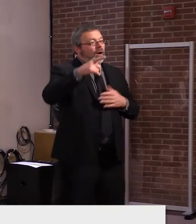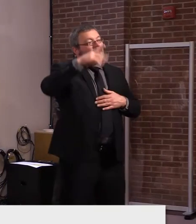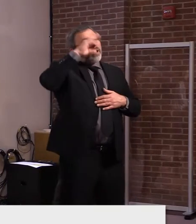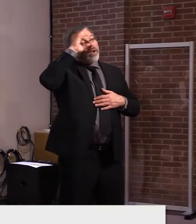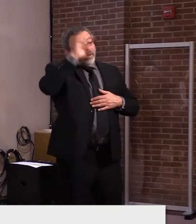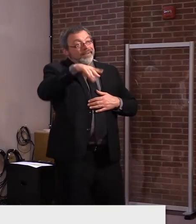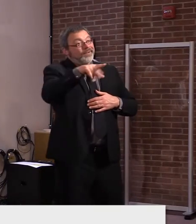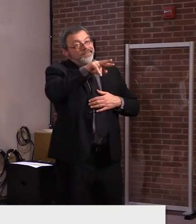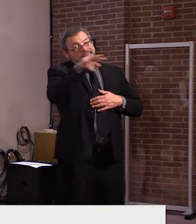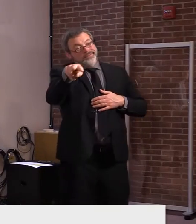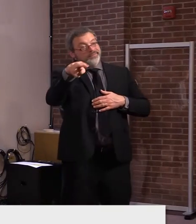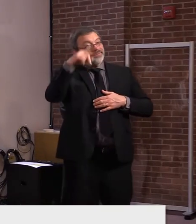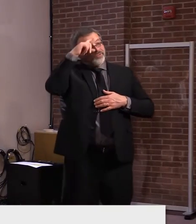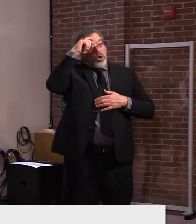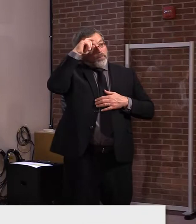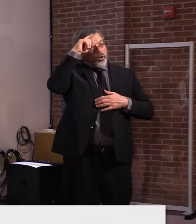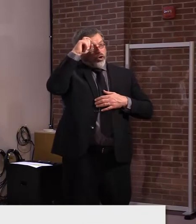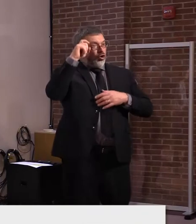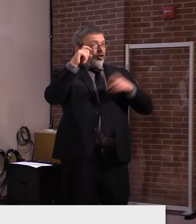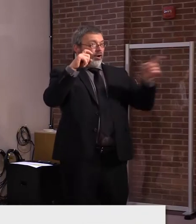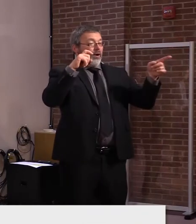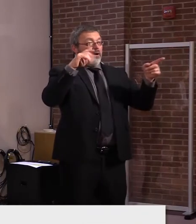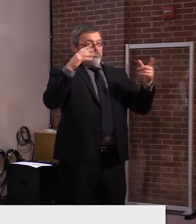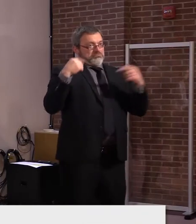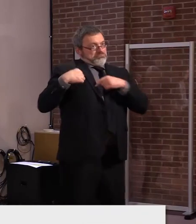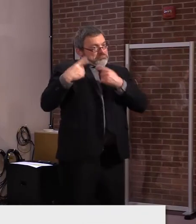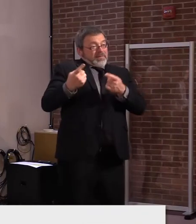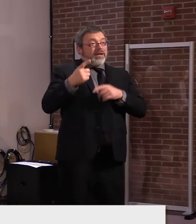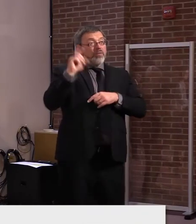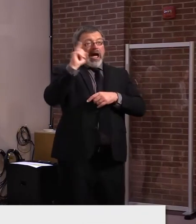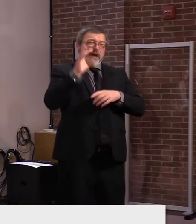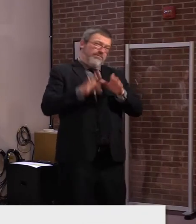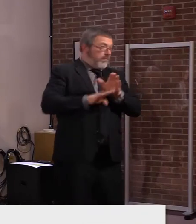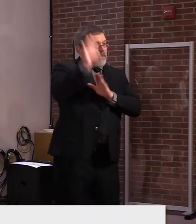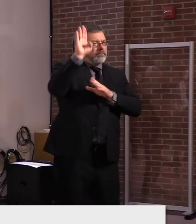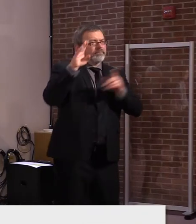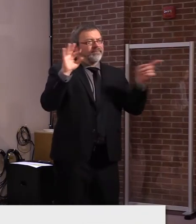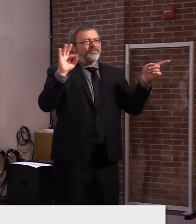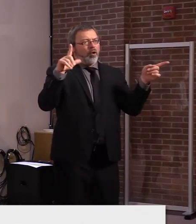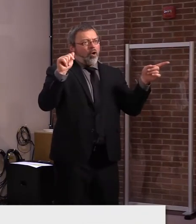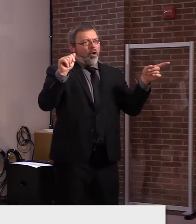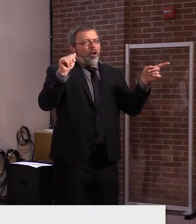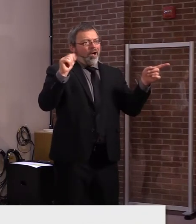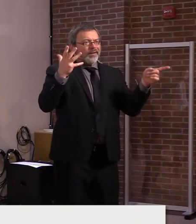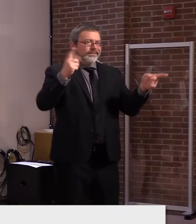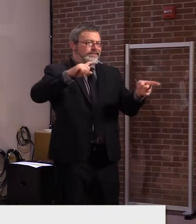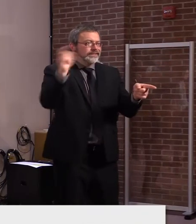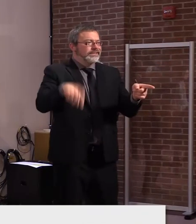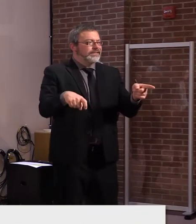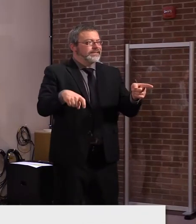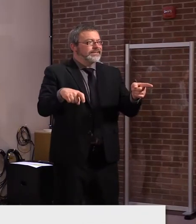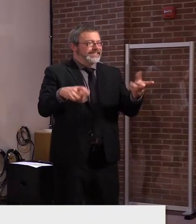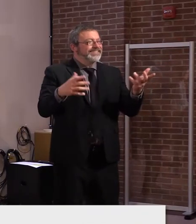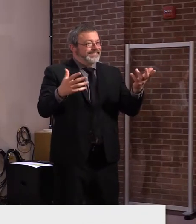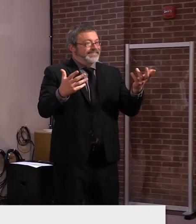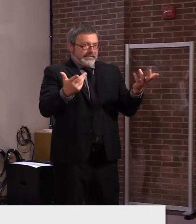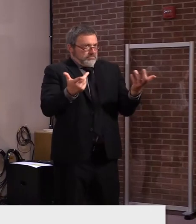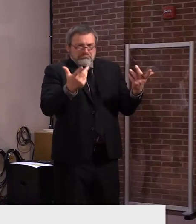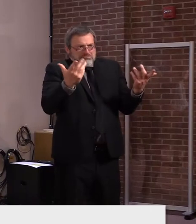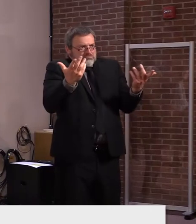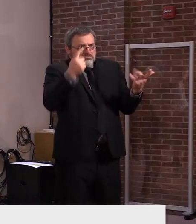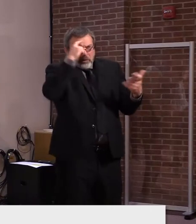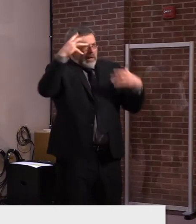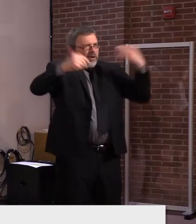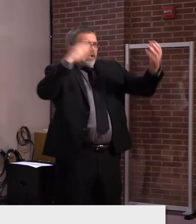too hot outside. So I don't think just moving indoors is going to result in a big change. And the